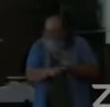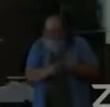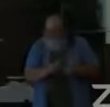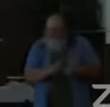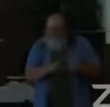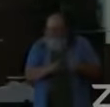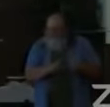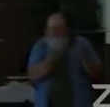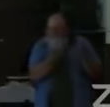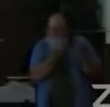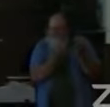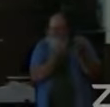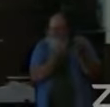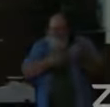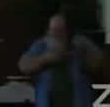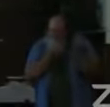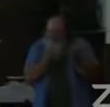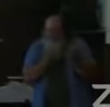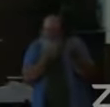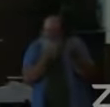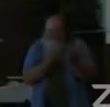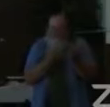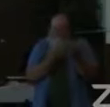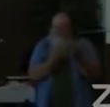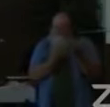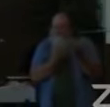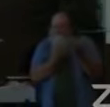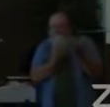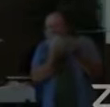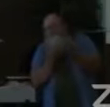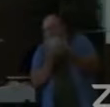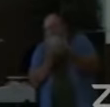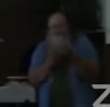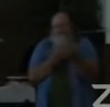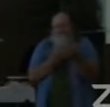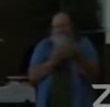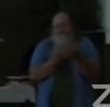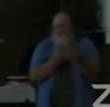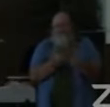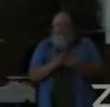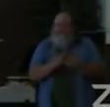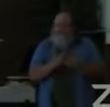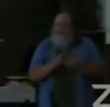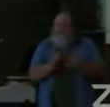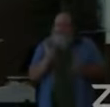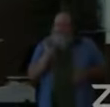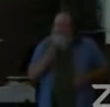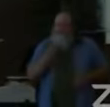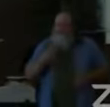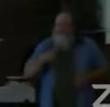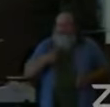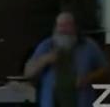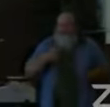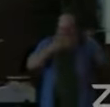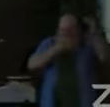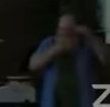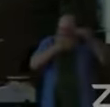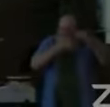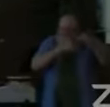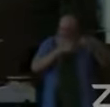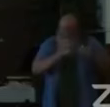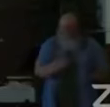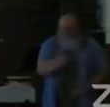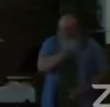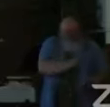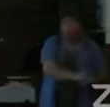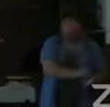waiting, we as humans, we have trouble waiting. But we have a hope. We have a hope of glory. We have a